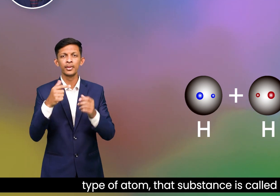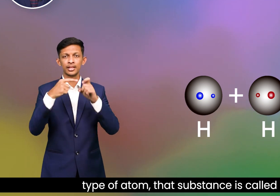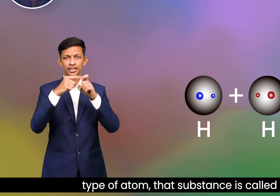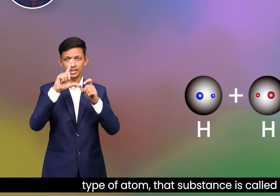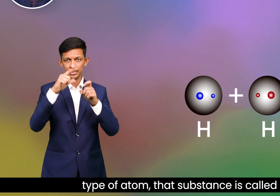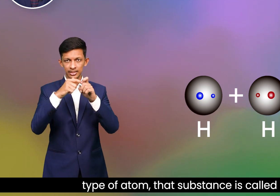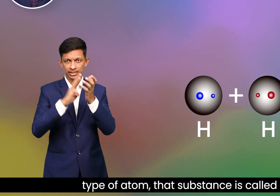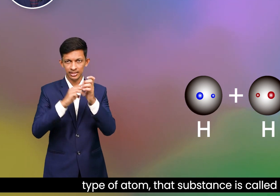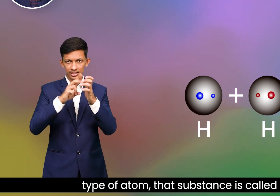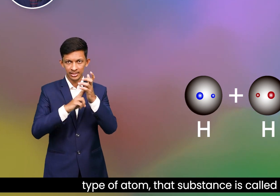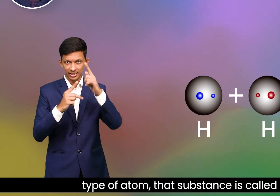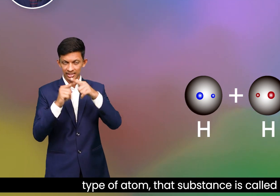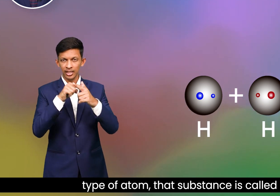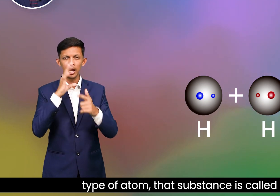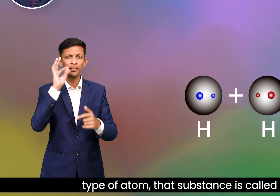an element.